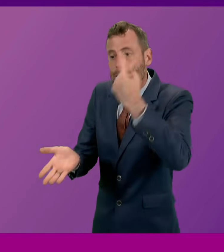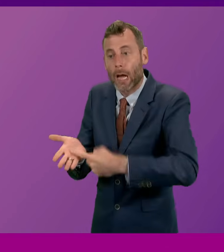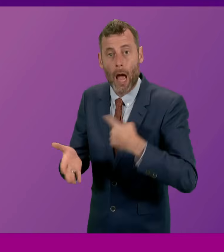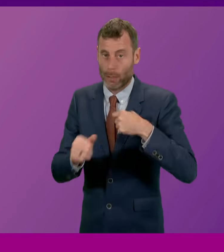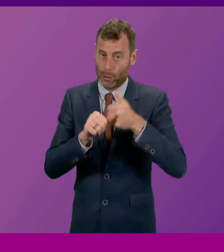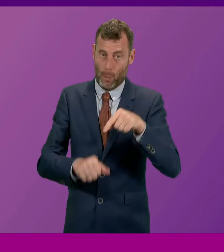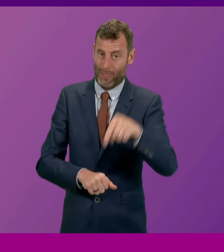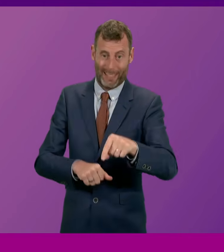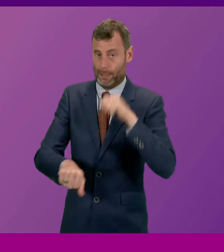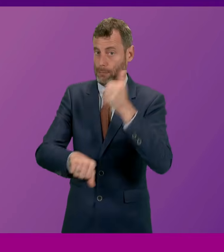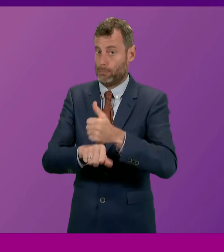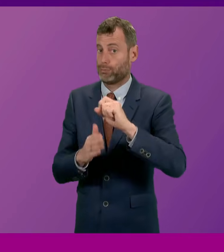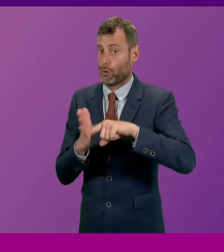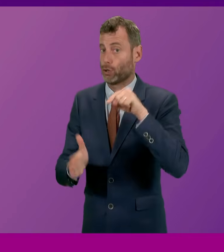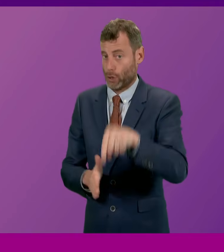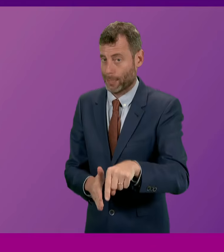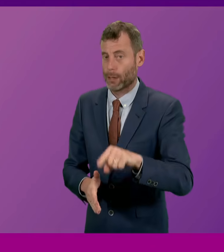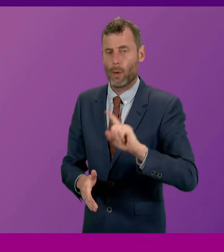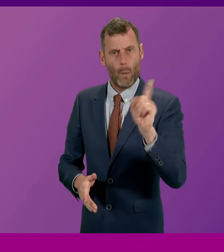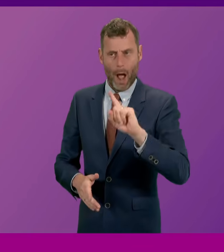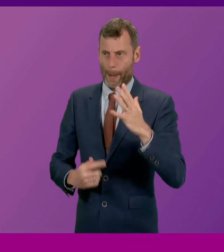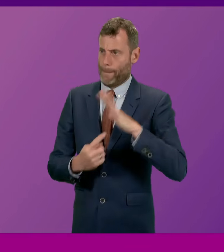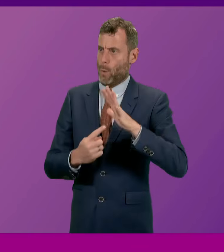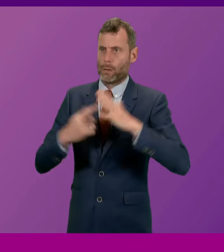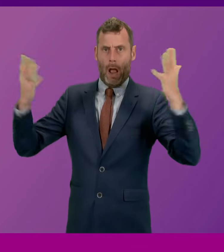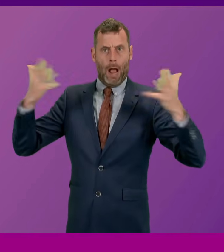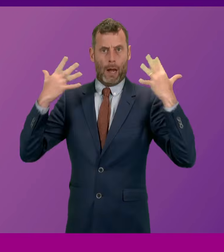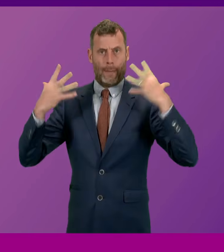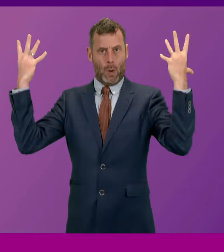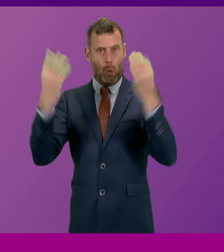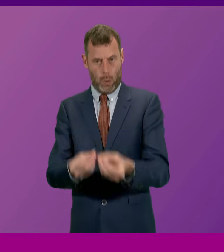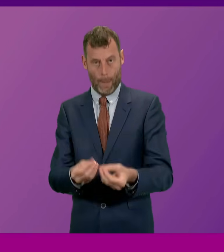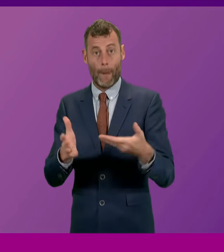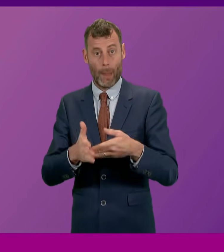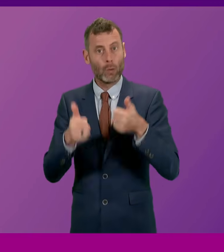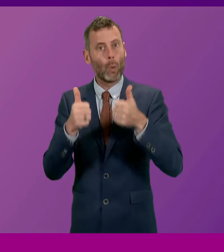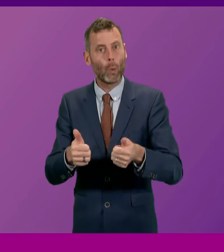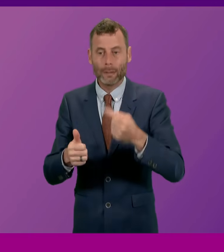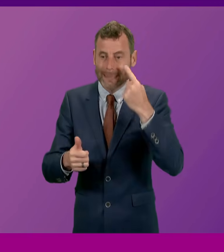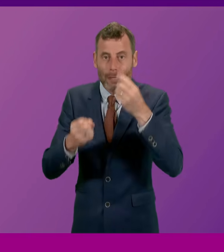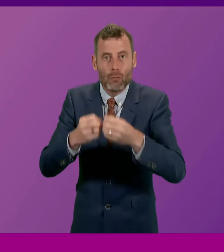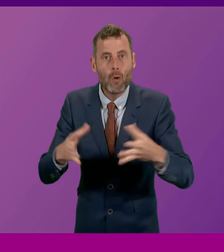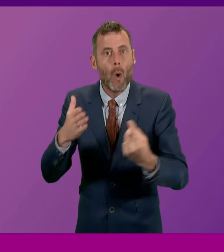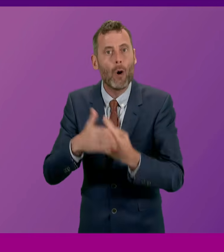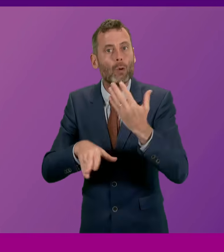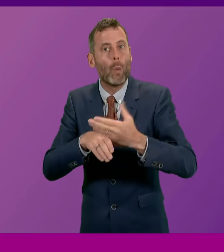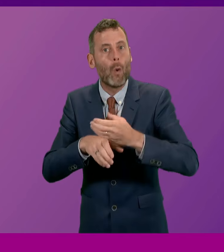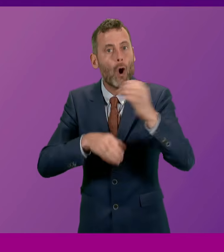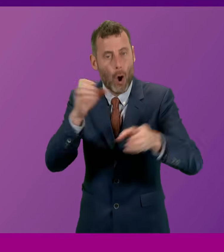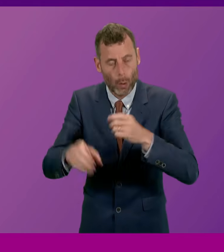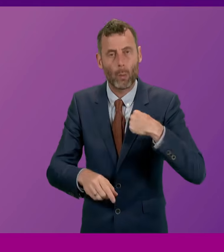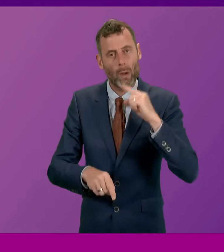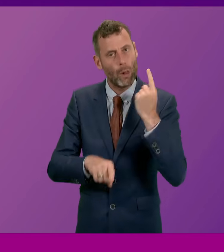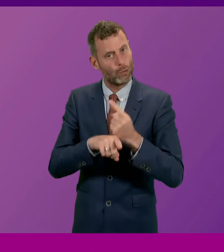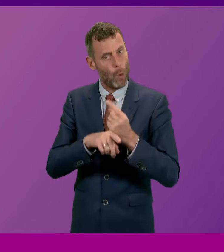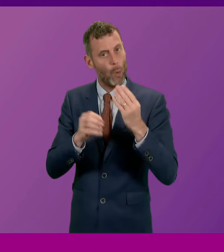support the development of the Acorn project to advance our climate ambitions and create jobs and employment, and we are discussing with Acorn what support will be